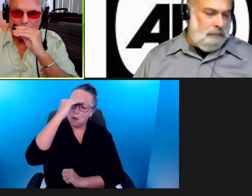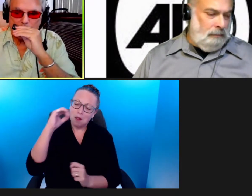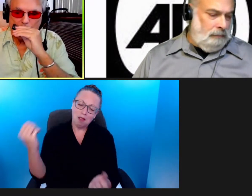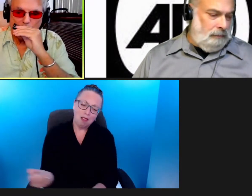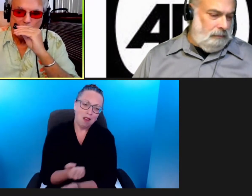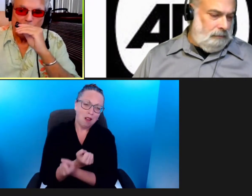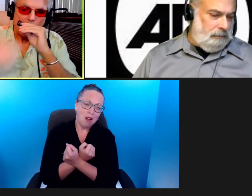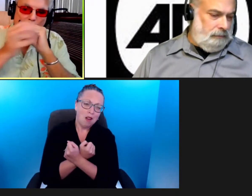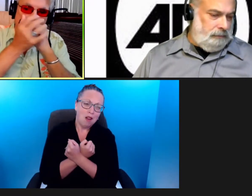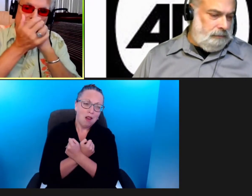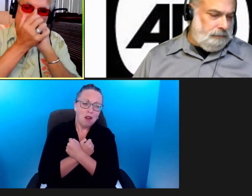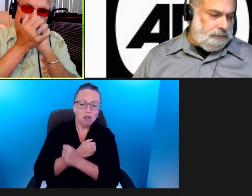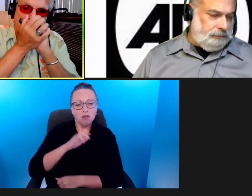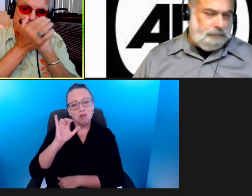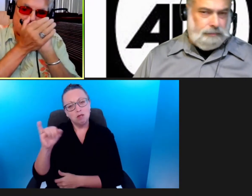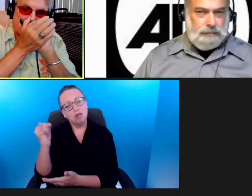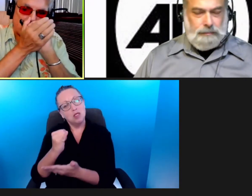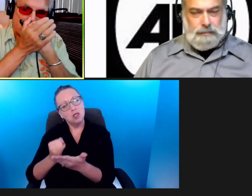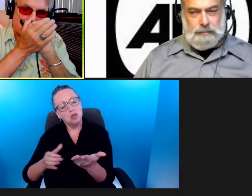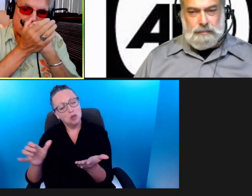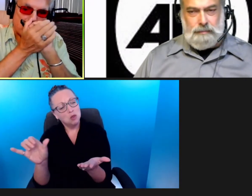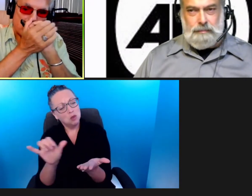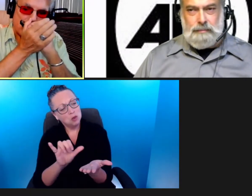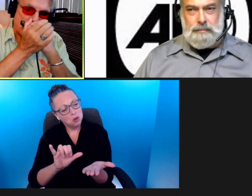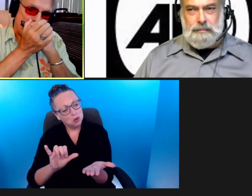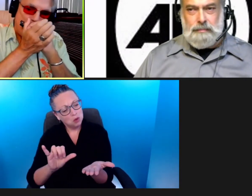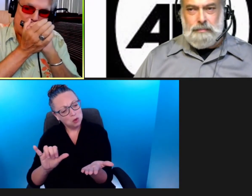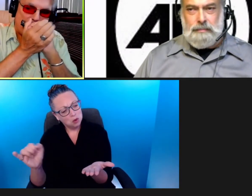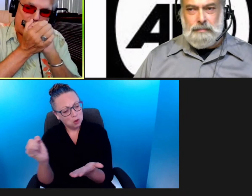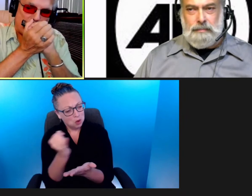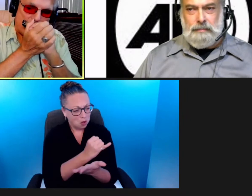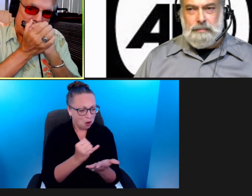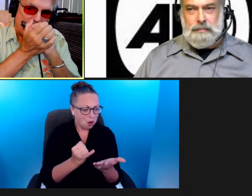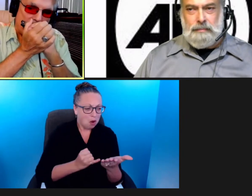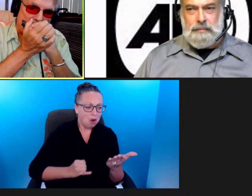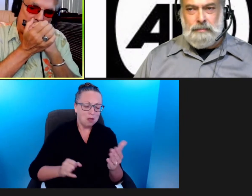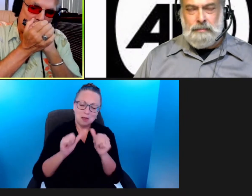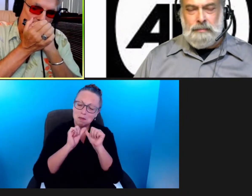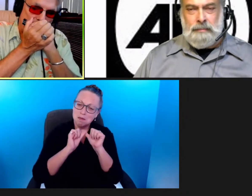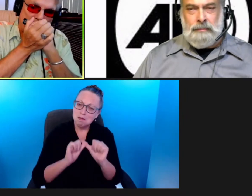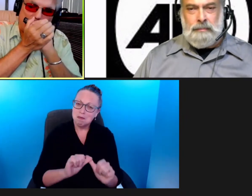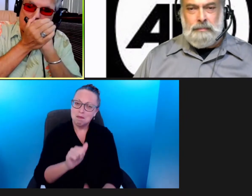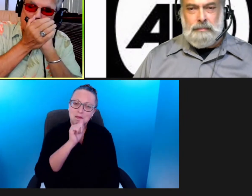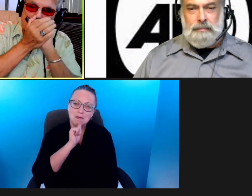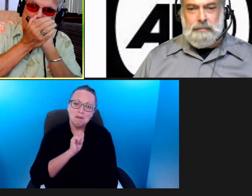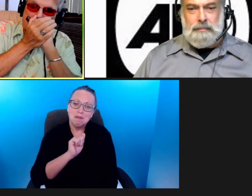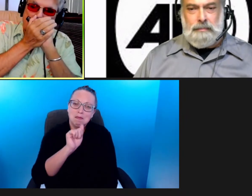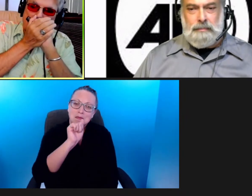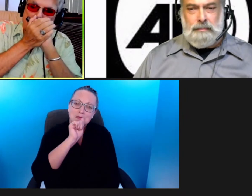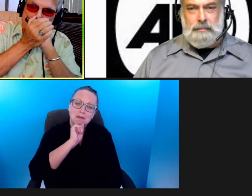a home. Art in lovers humming, and in old folks holding